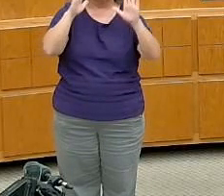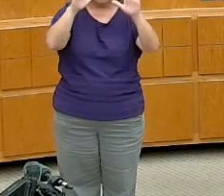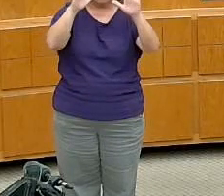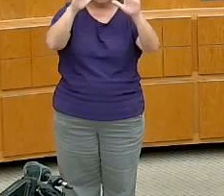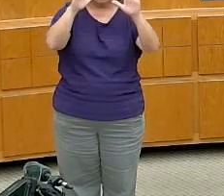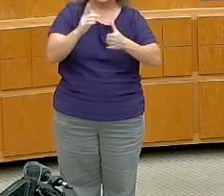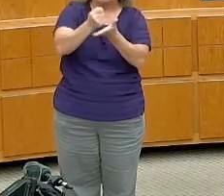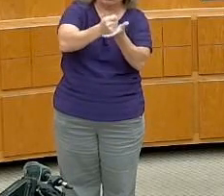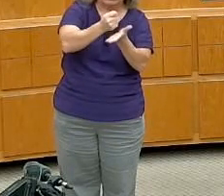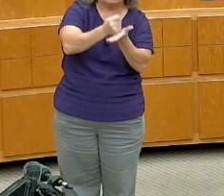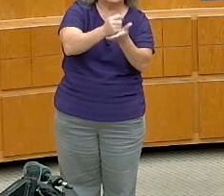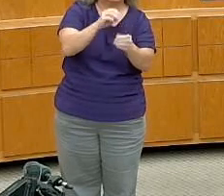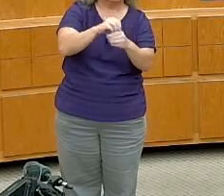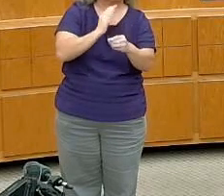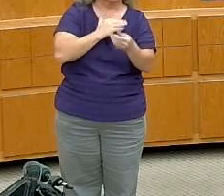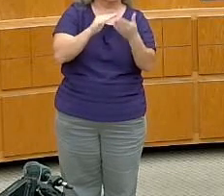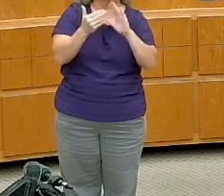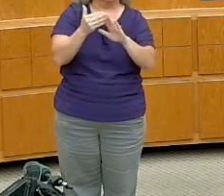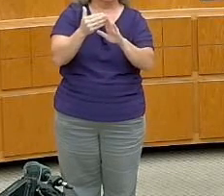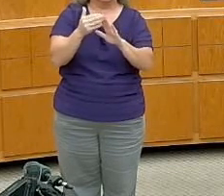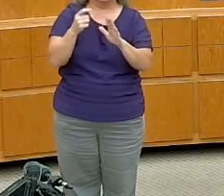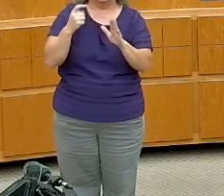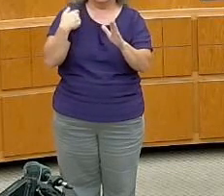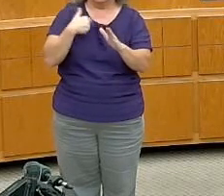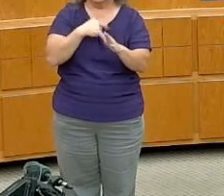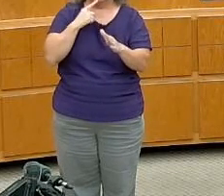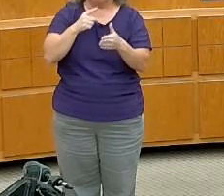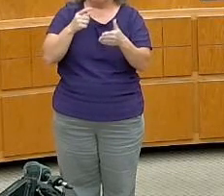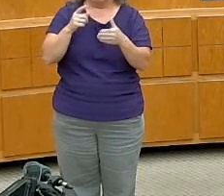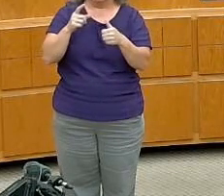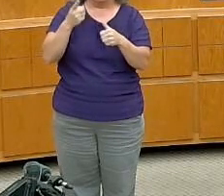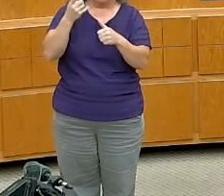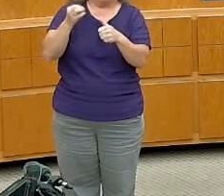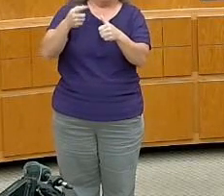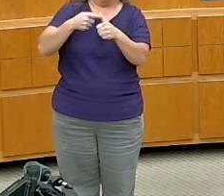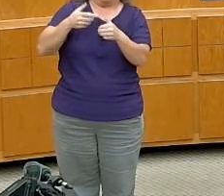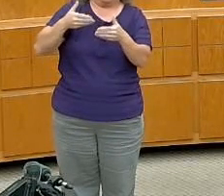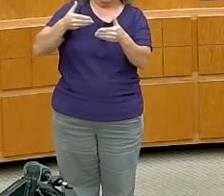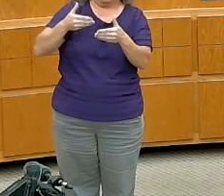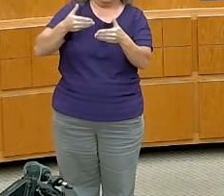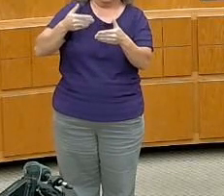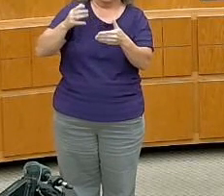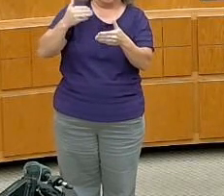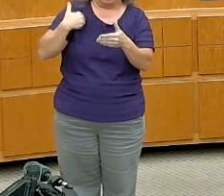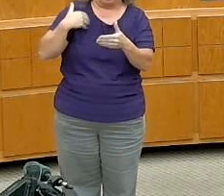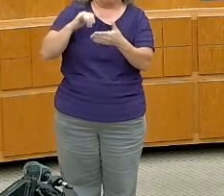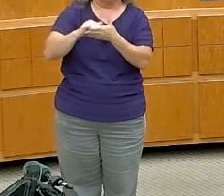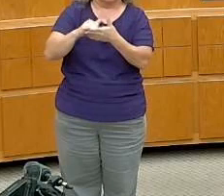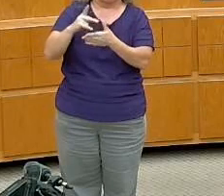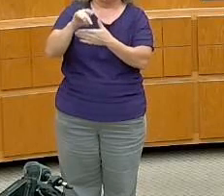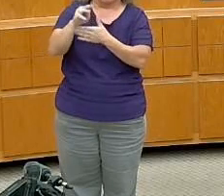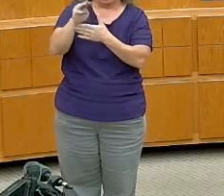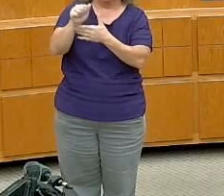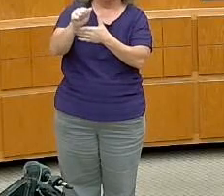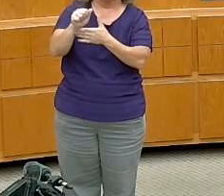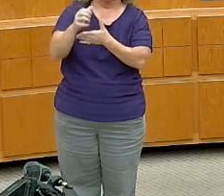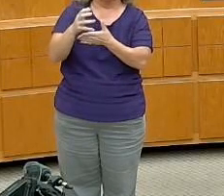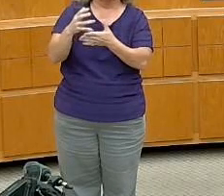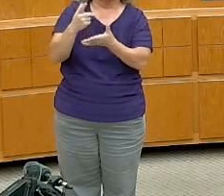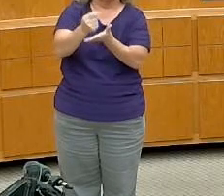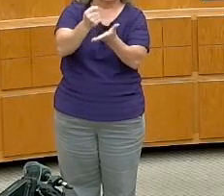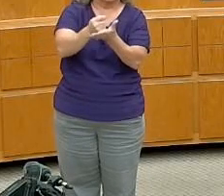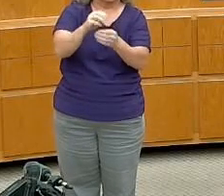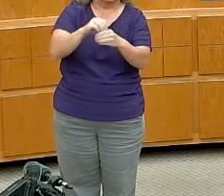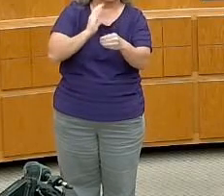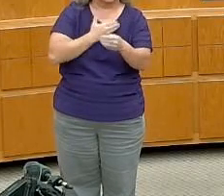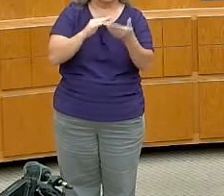our community, forefront of convalescent plasma in our community. We have not seen the types of